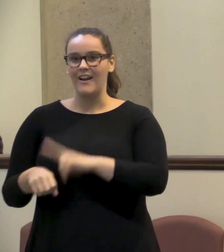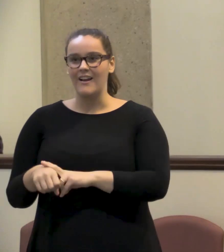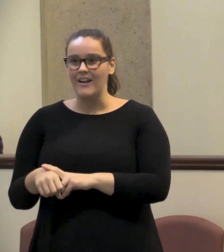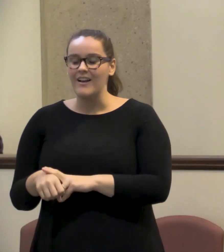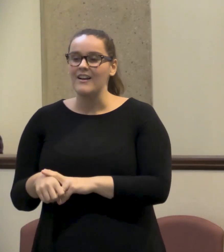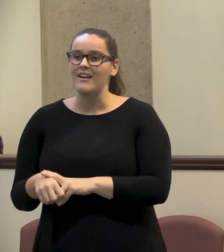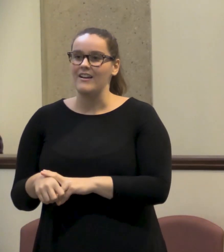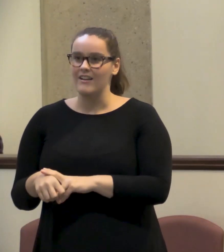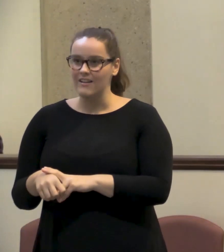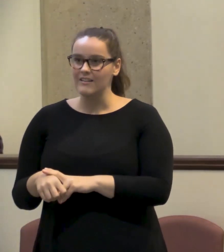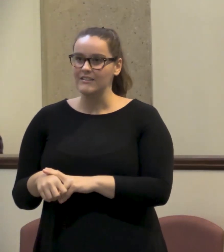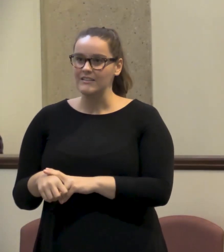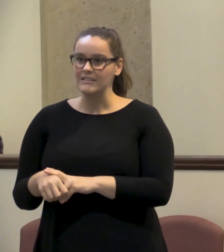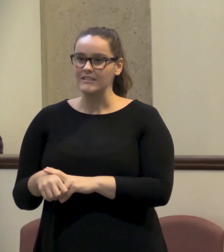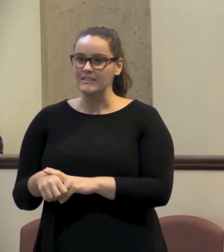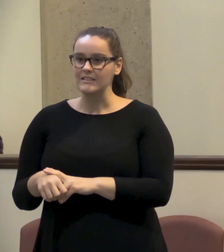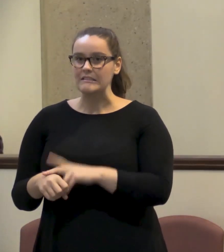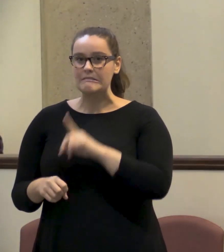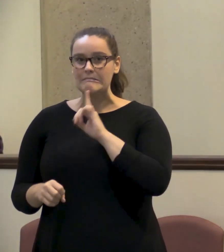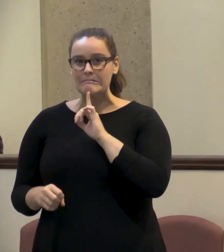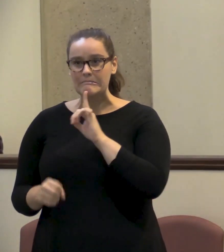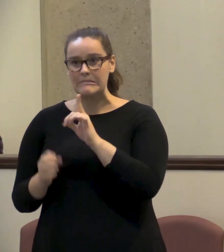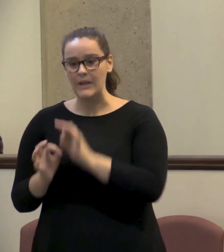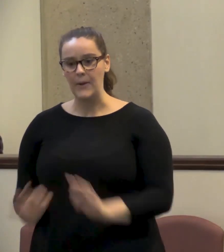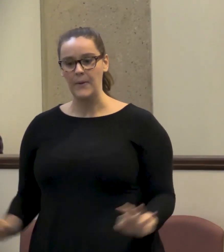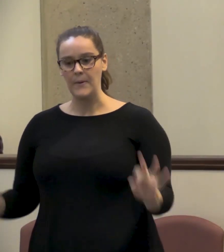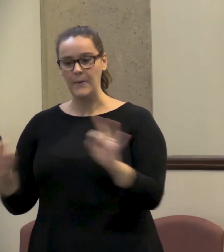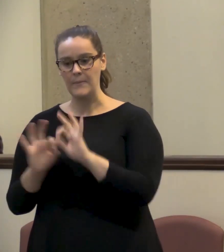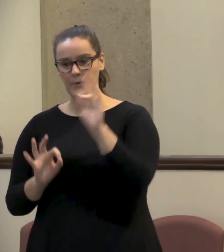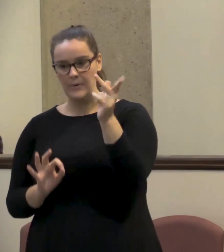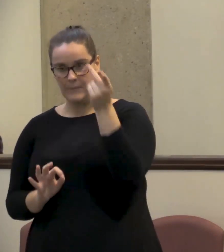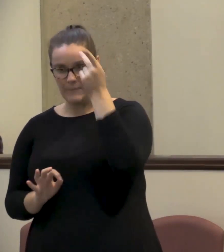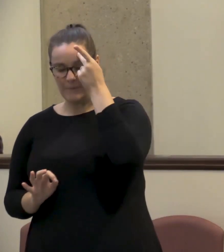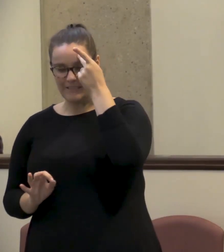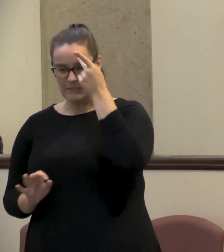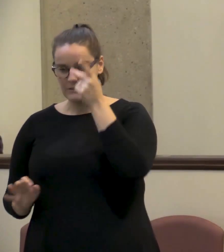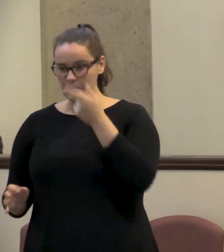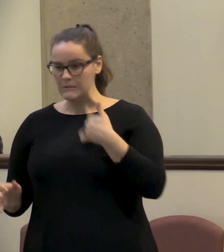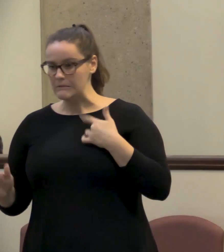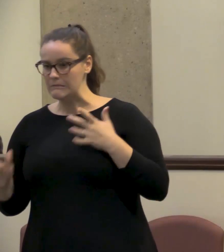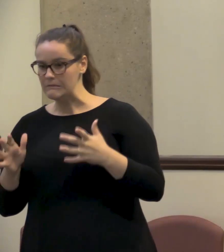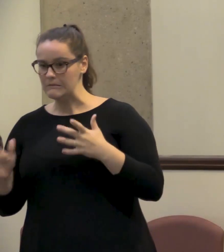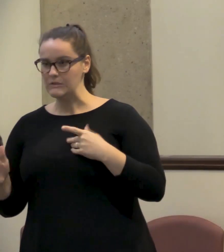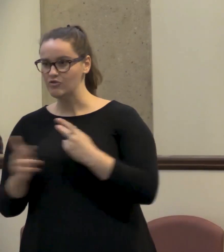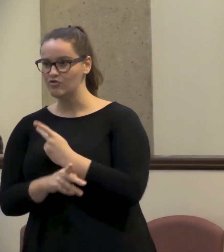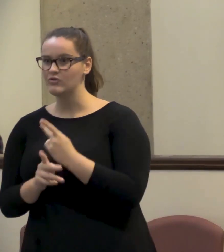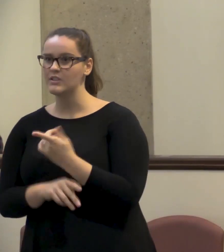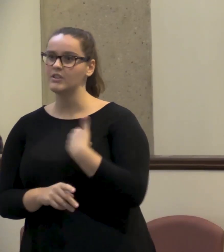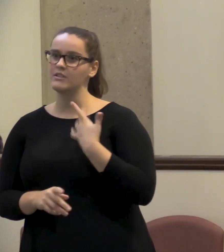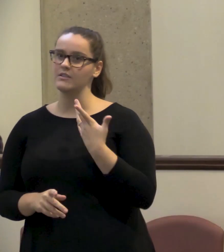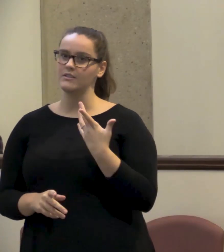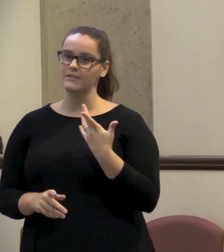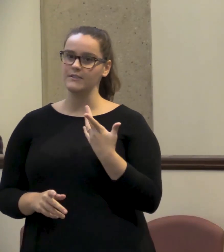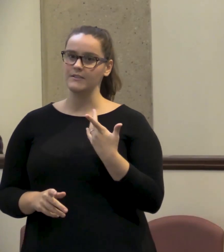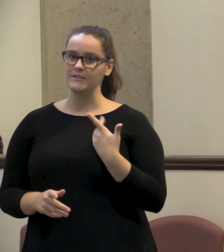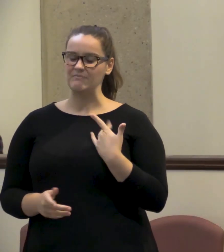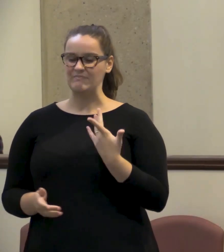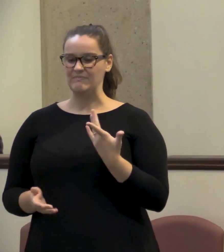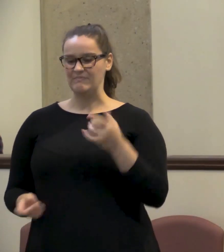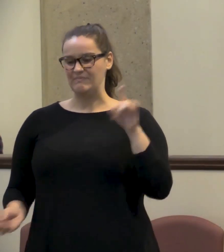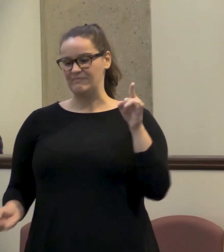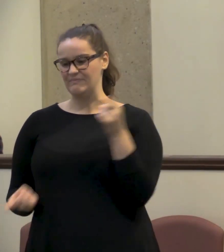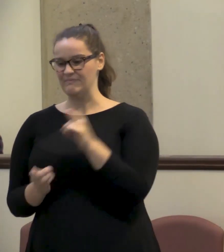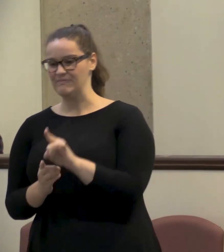And of course, there's a very conscious political strategy in the country now to try to demoralize the environmental forces,